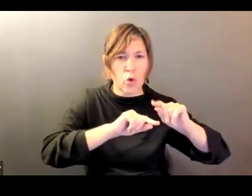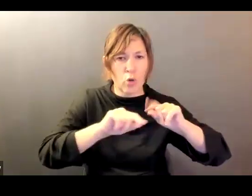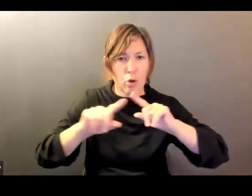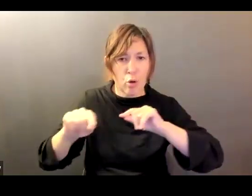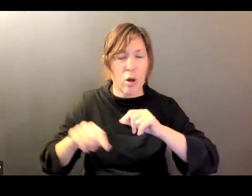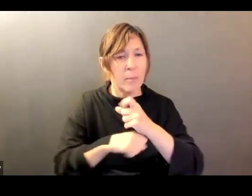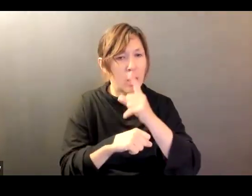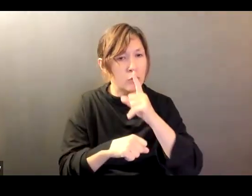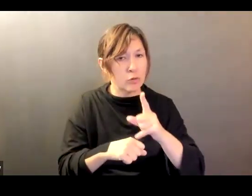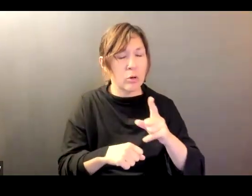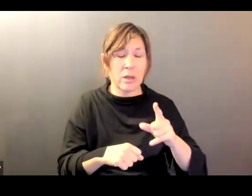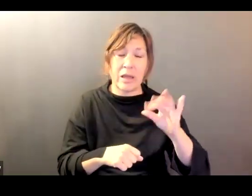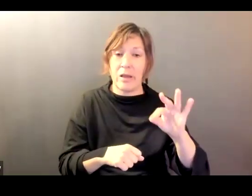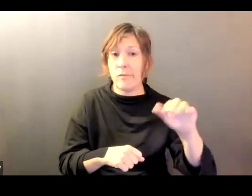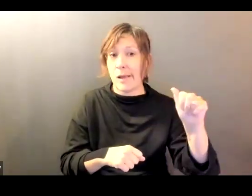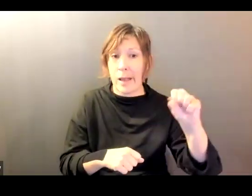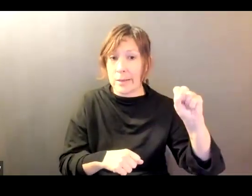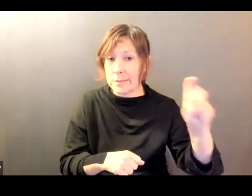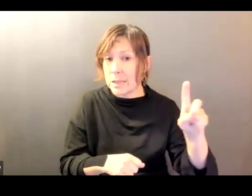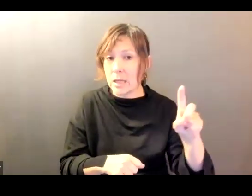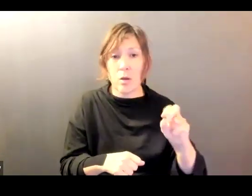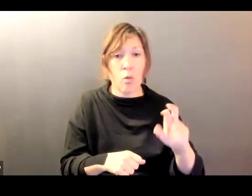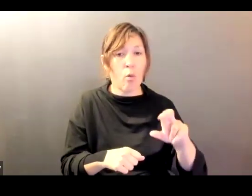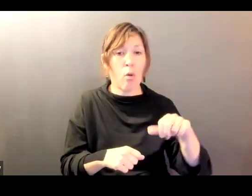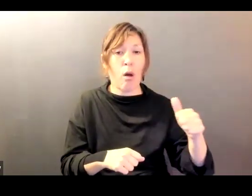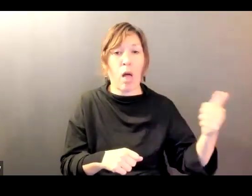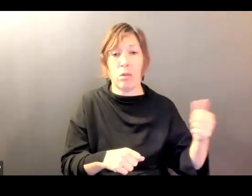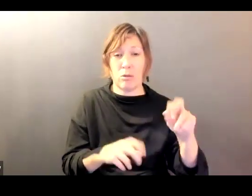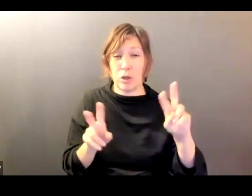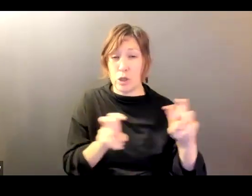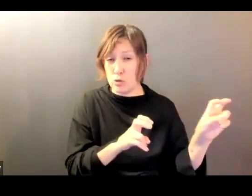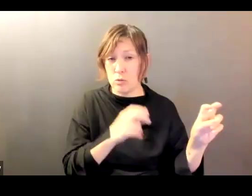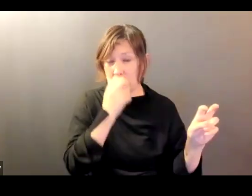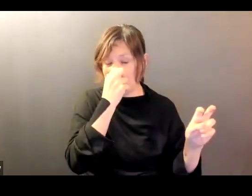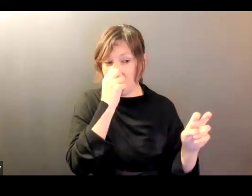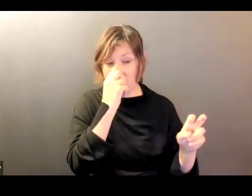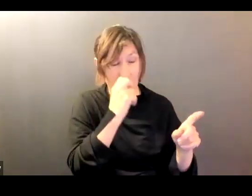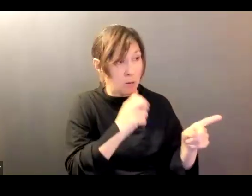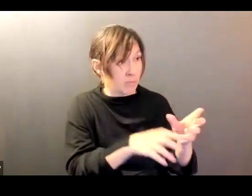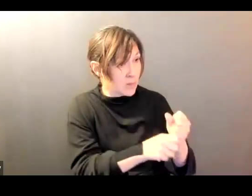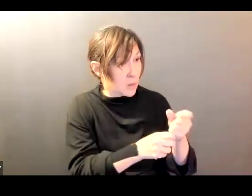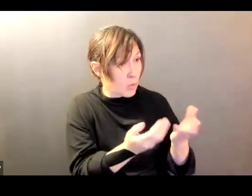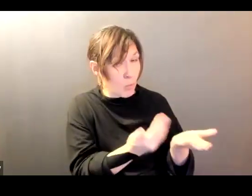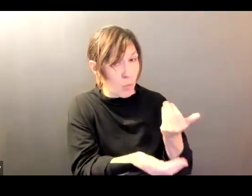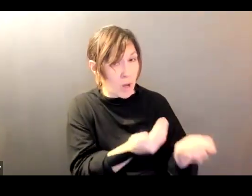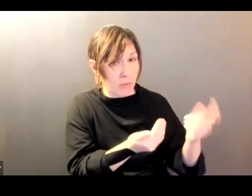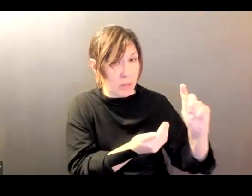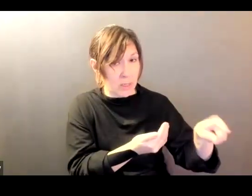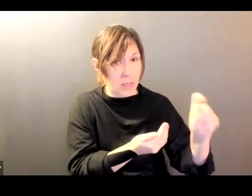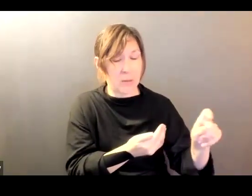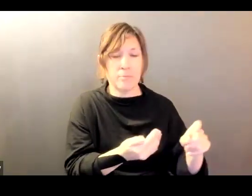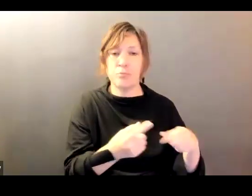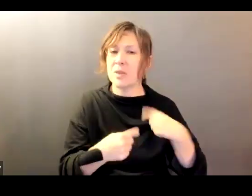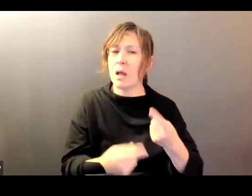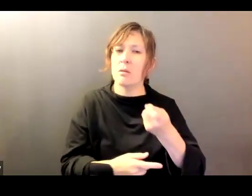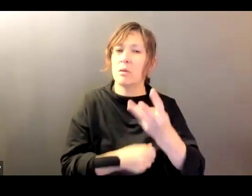kids on the spectrum or kids with whatever needs they're having. I will note that the last couple of years, we've seen a